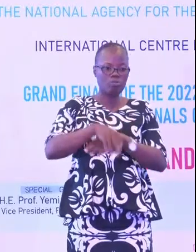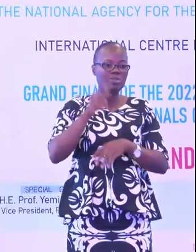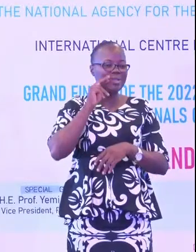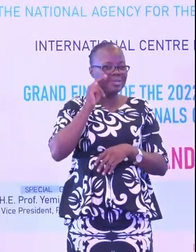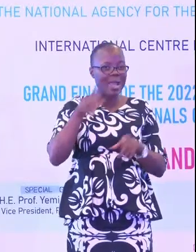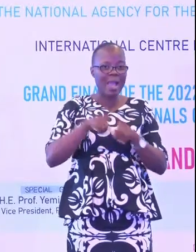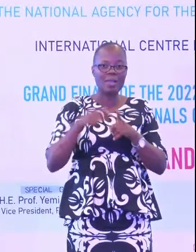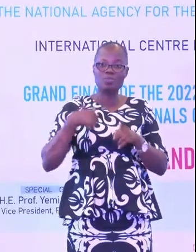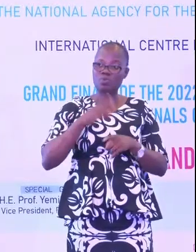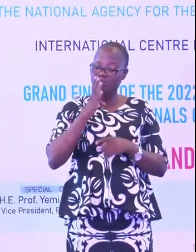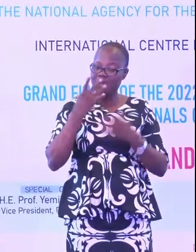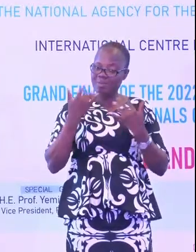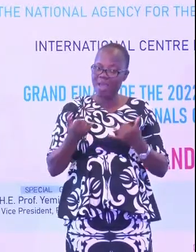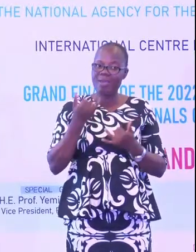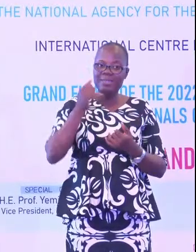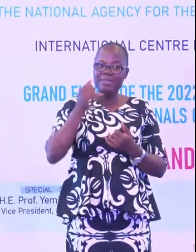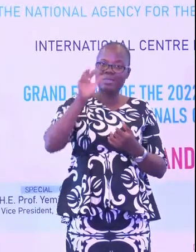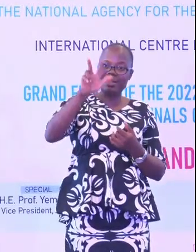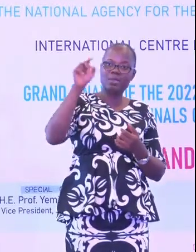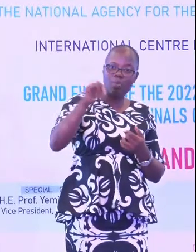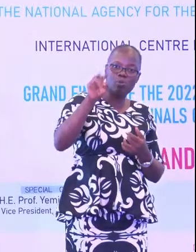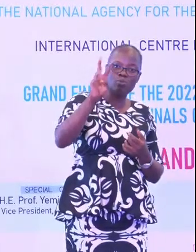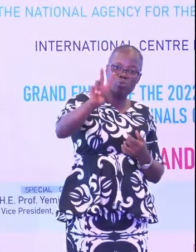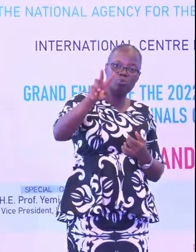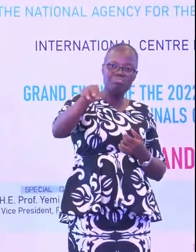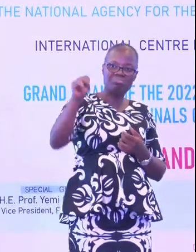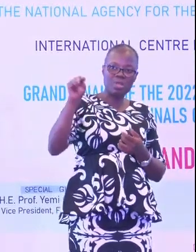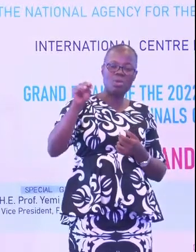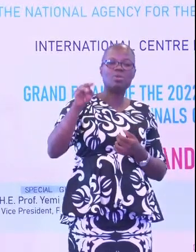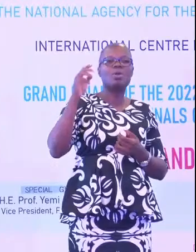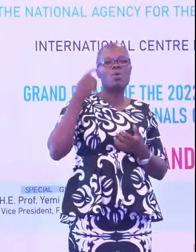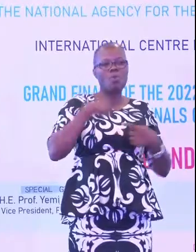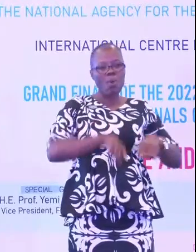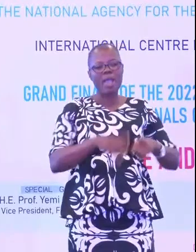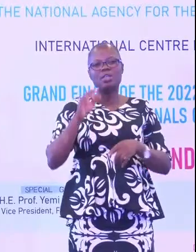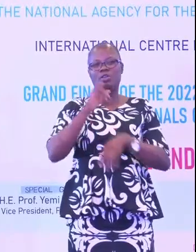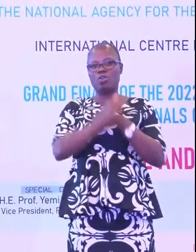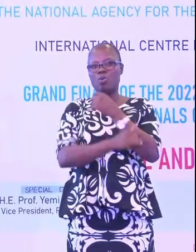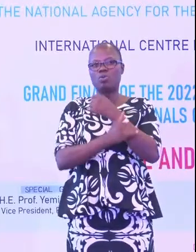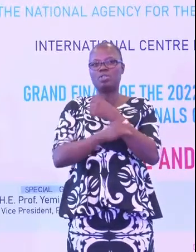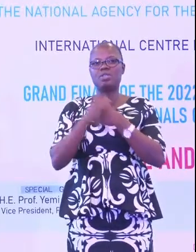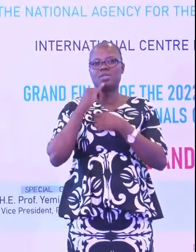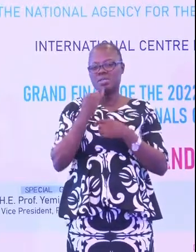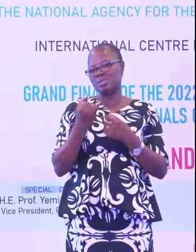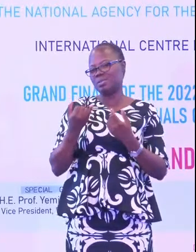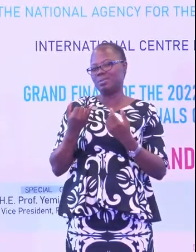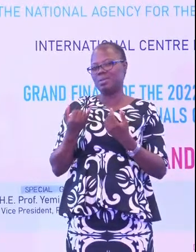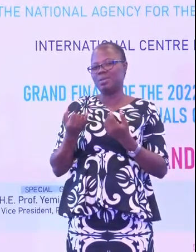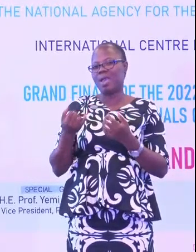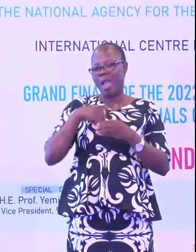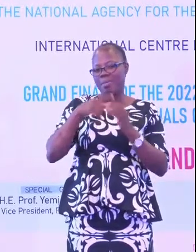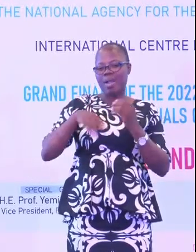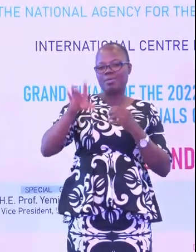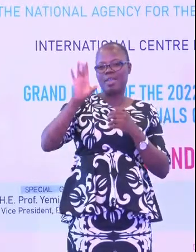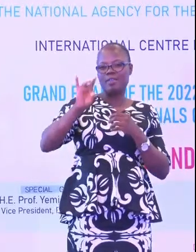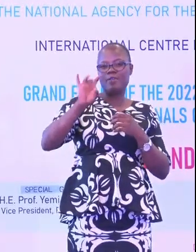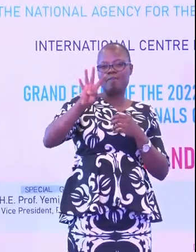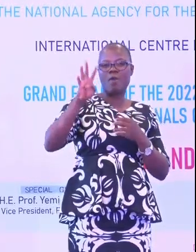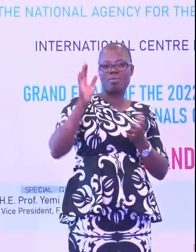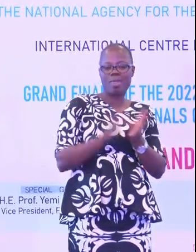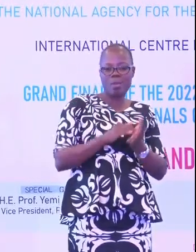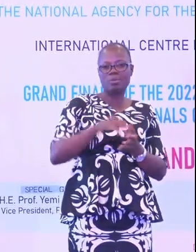we speak is approximately 3.2 million, while the country is playing host to about 84,000